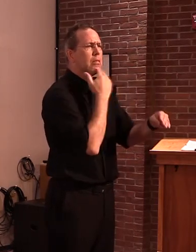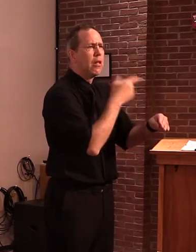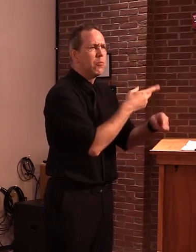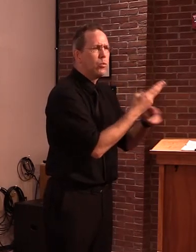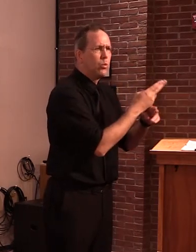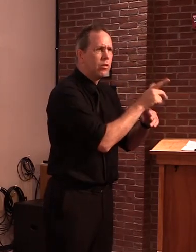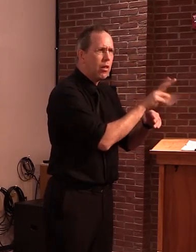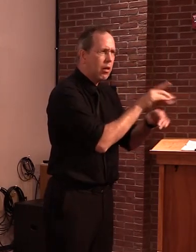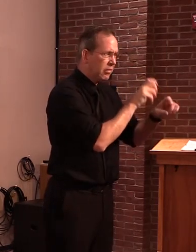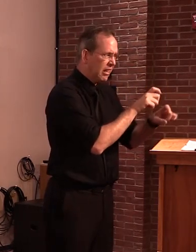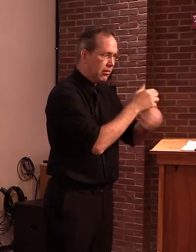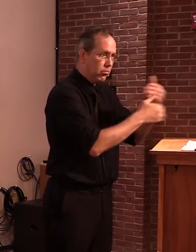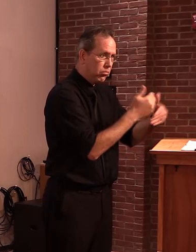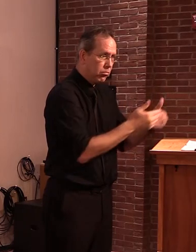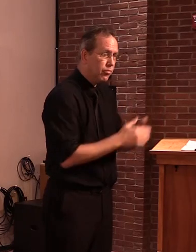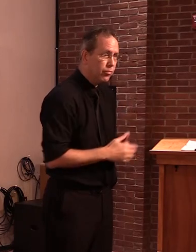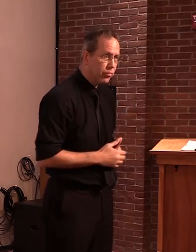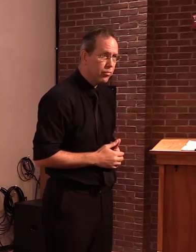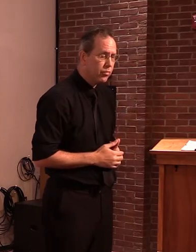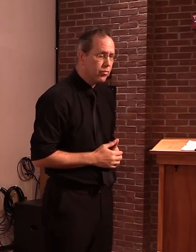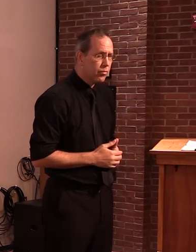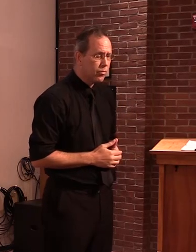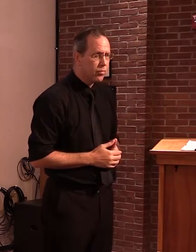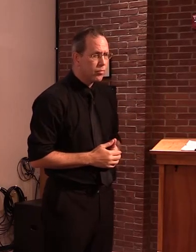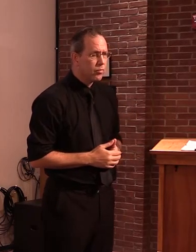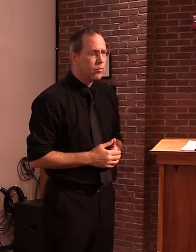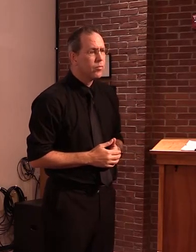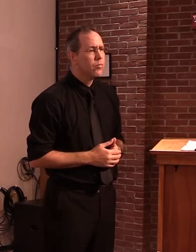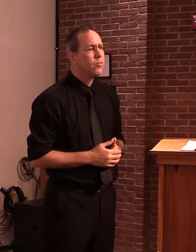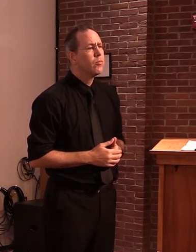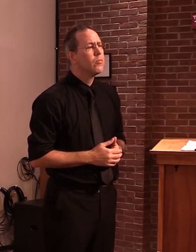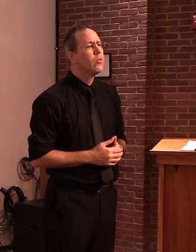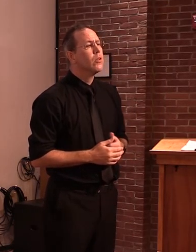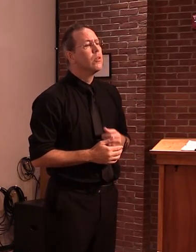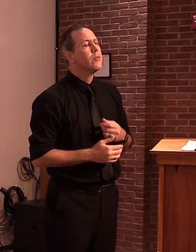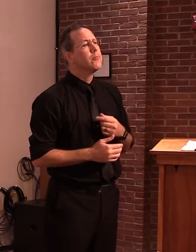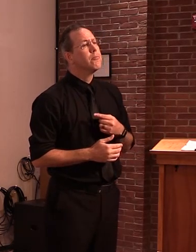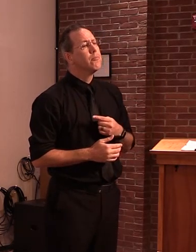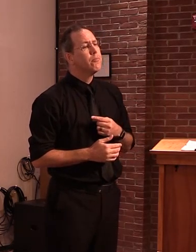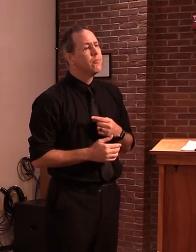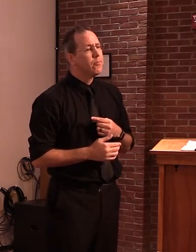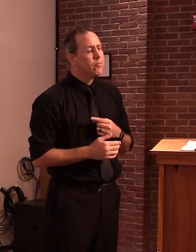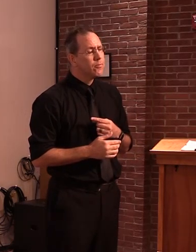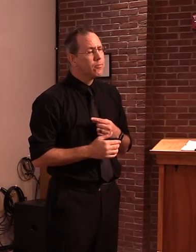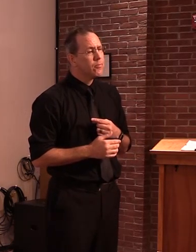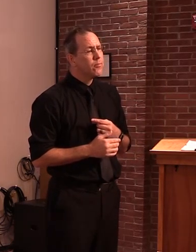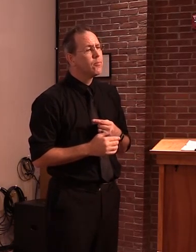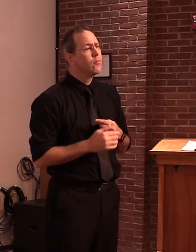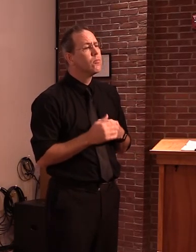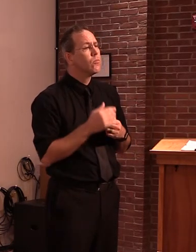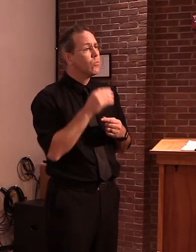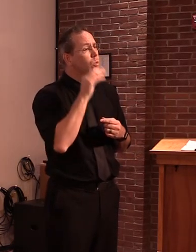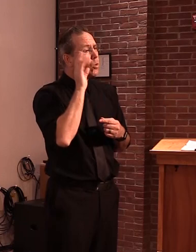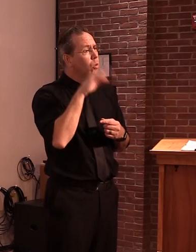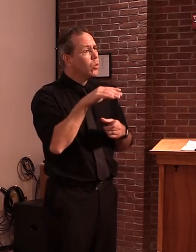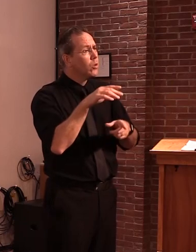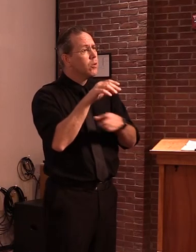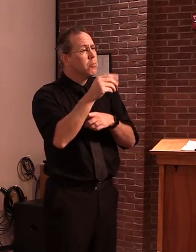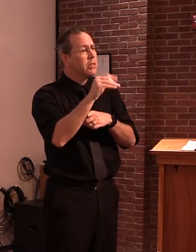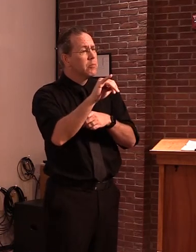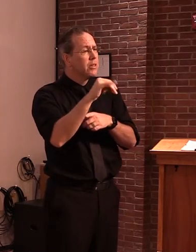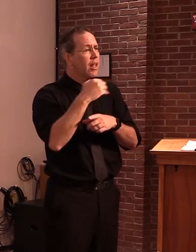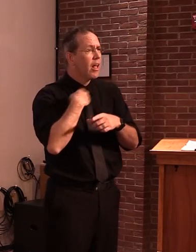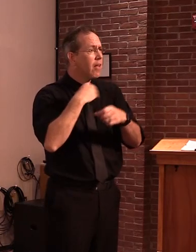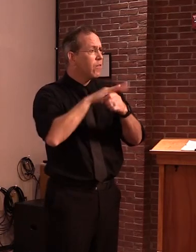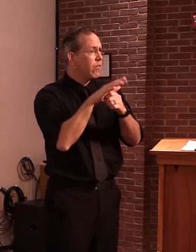in the state, we're now going to establish a program that periodically tests inmates